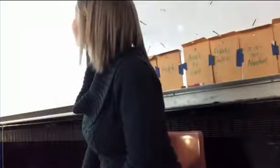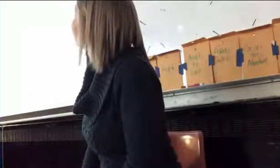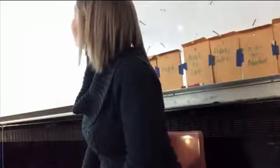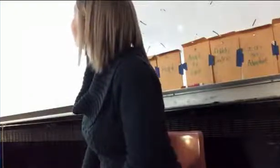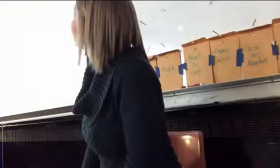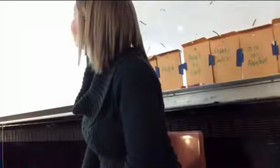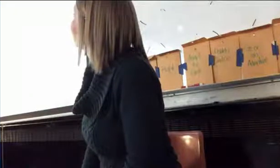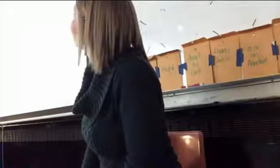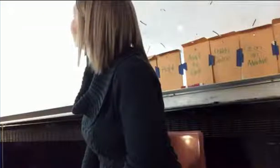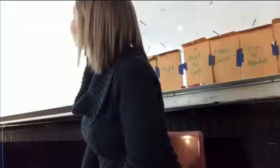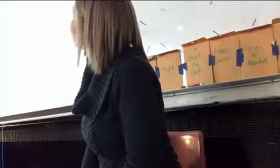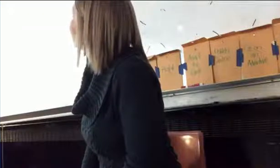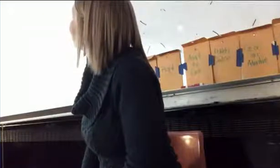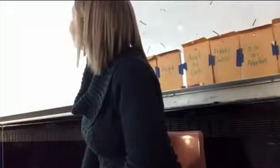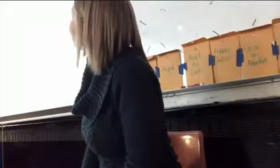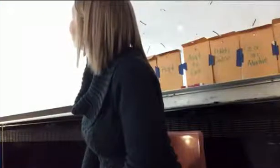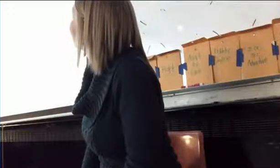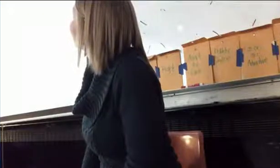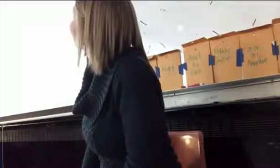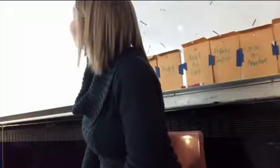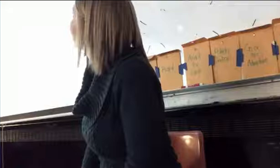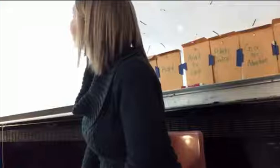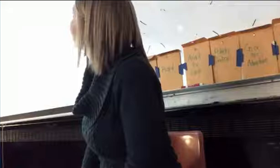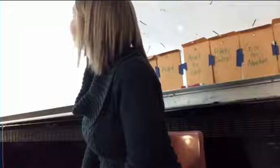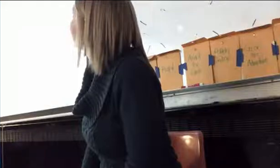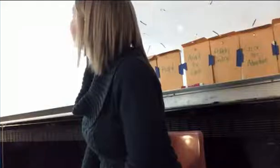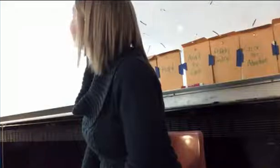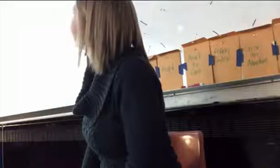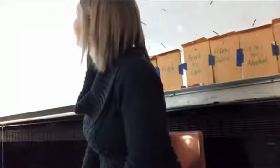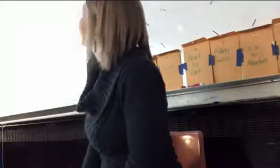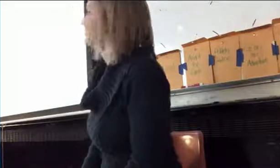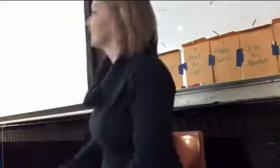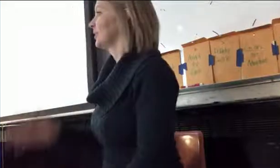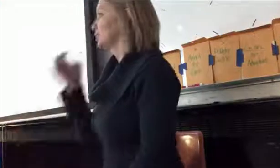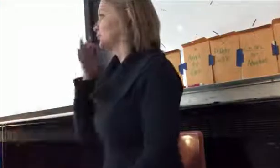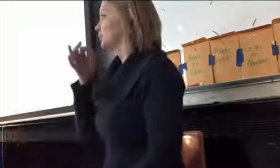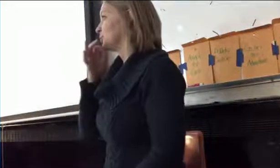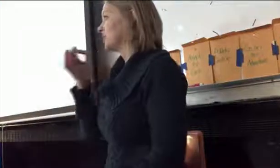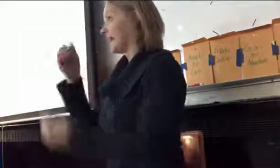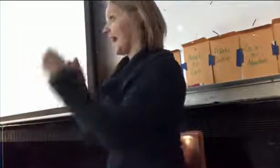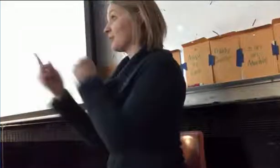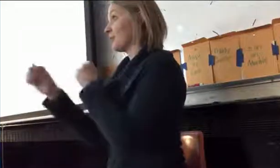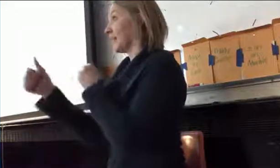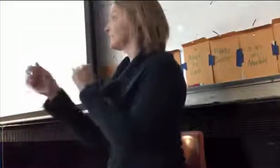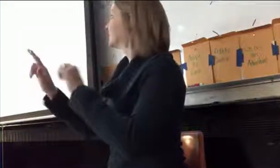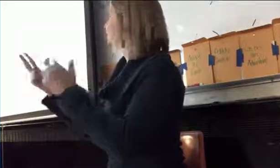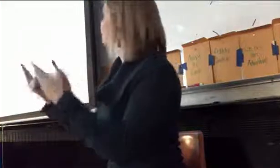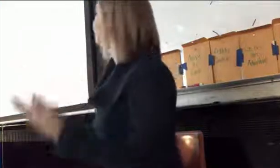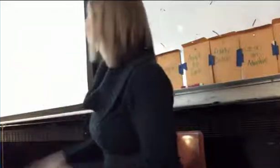door. A moment later, we'll open the door. Everybody's changed positions.